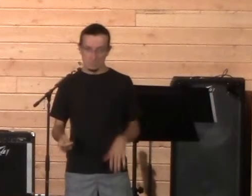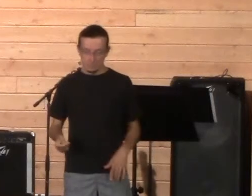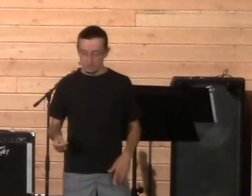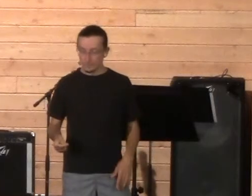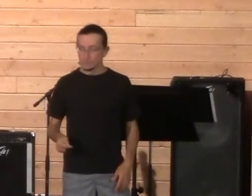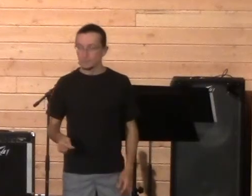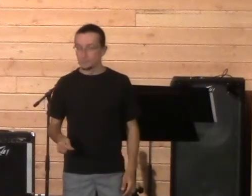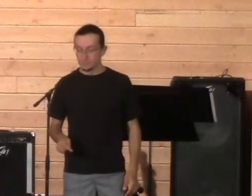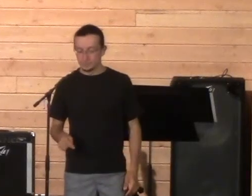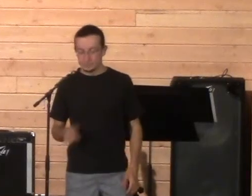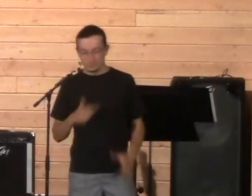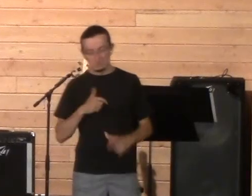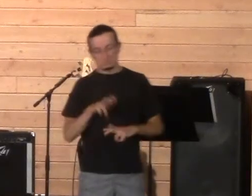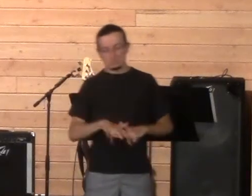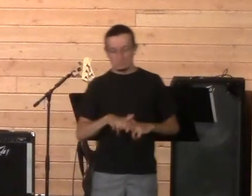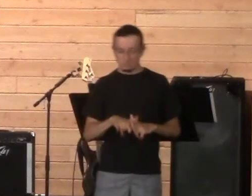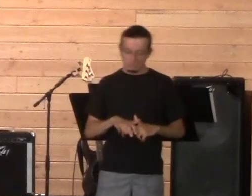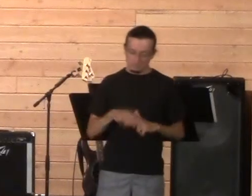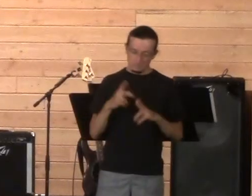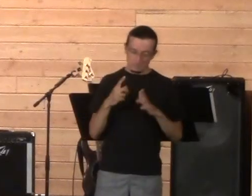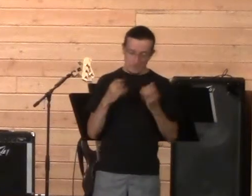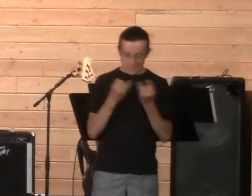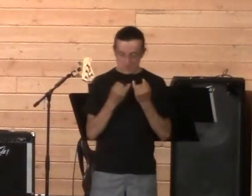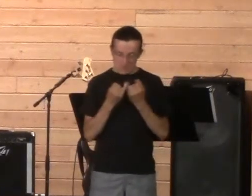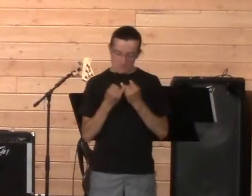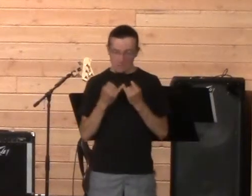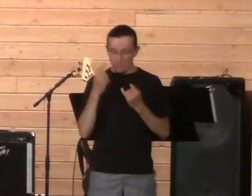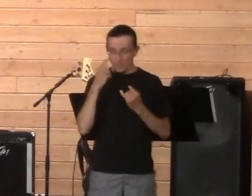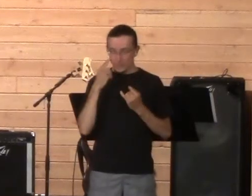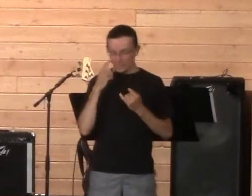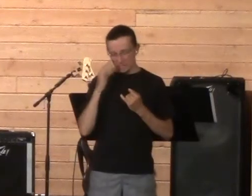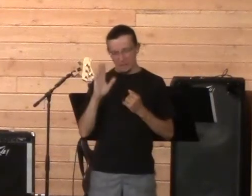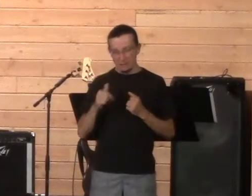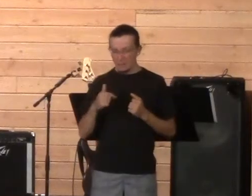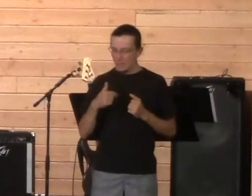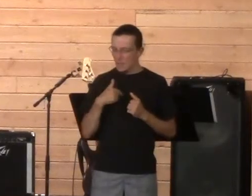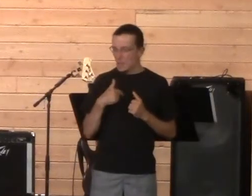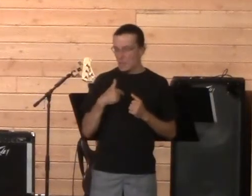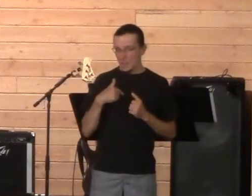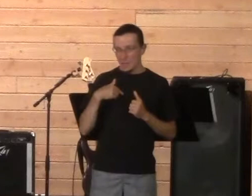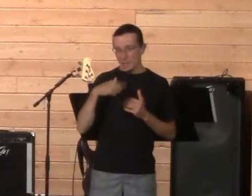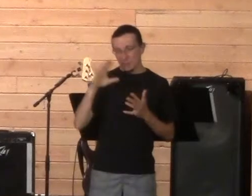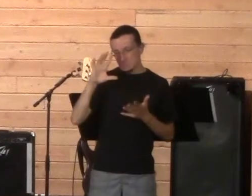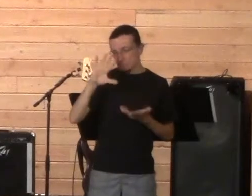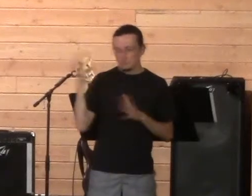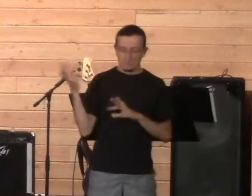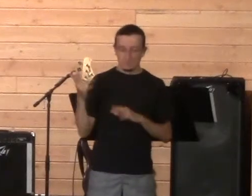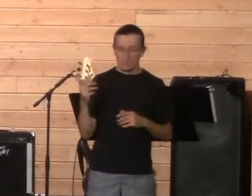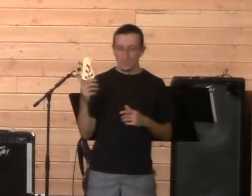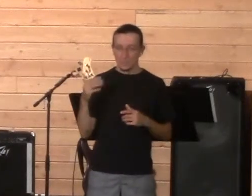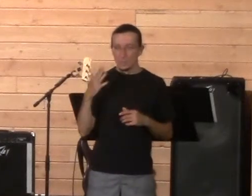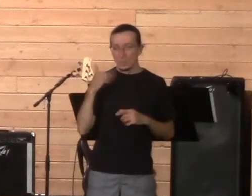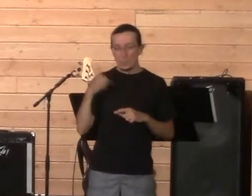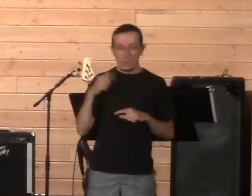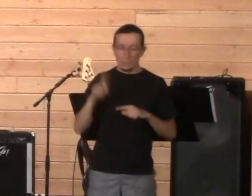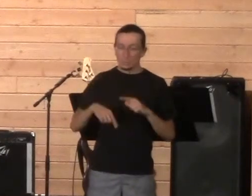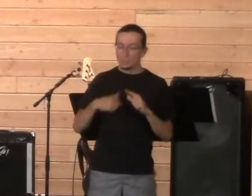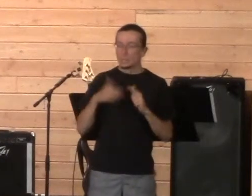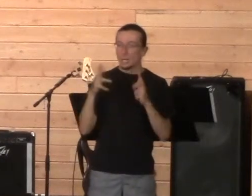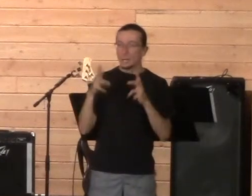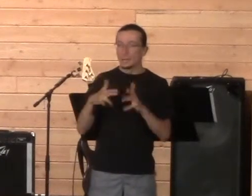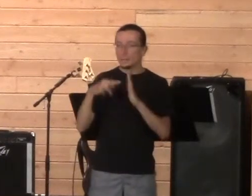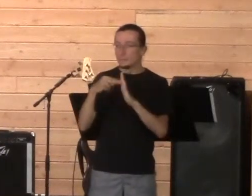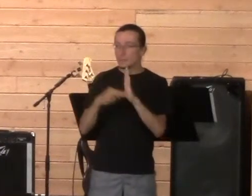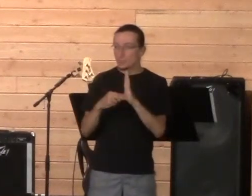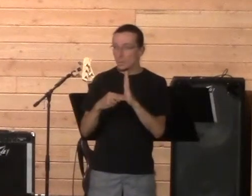I was sitting there thinking, yeah, I'm a screw-up. Why couldn't have I left a note?